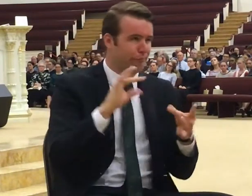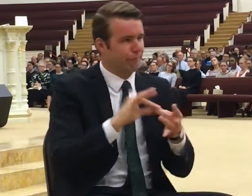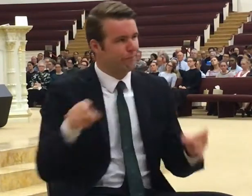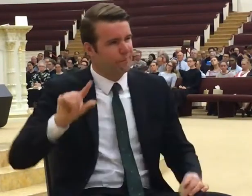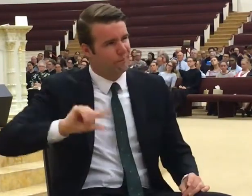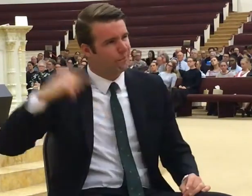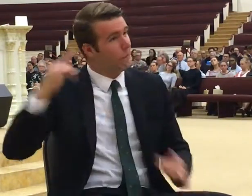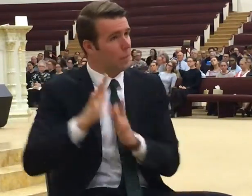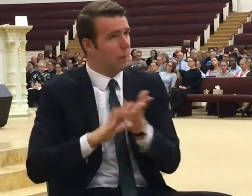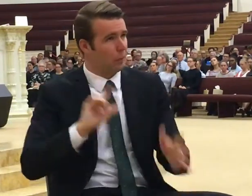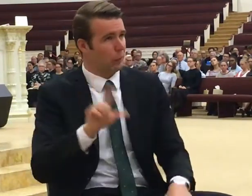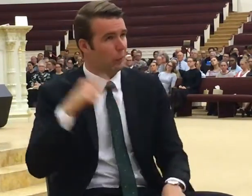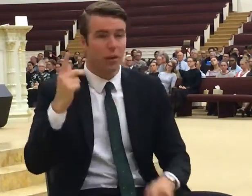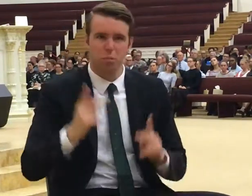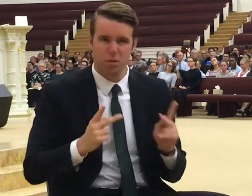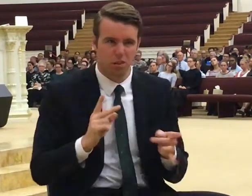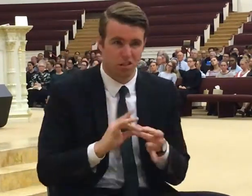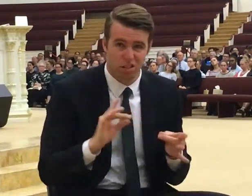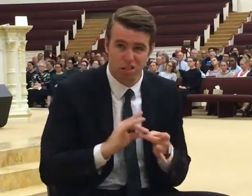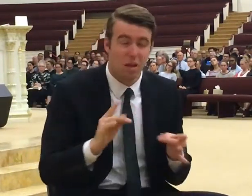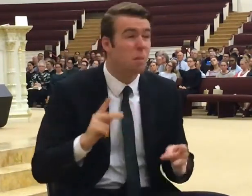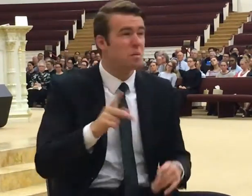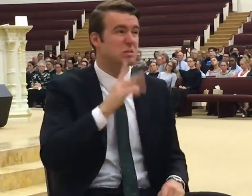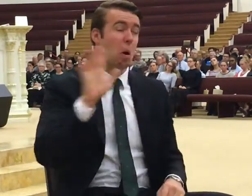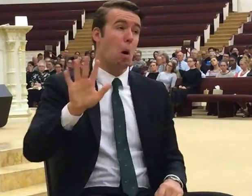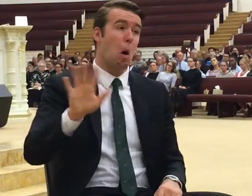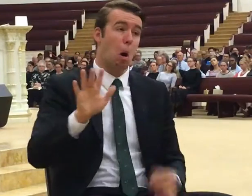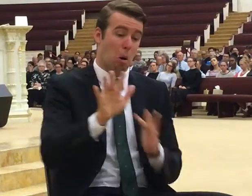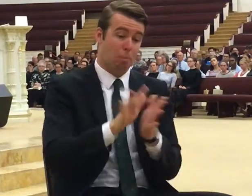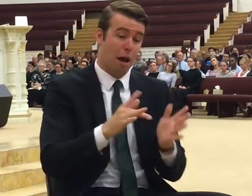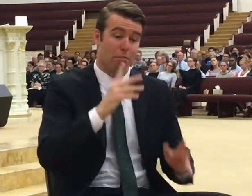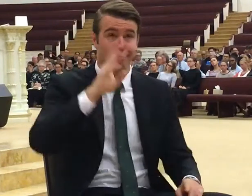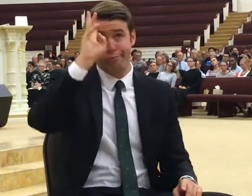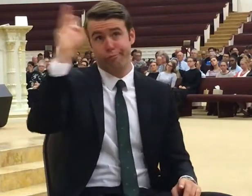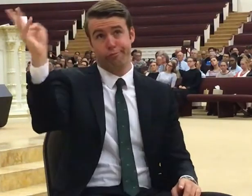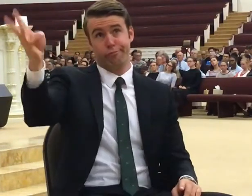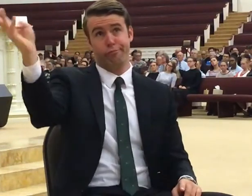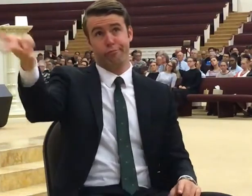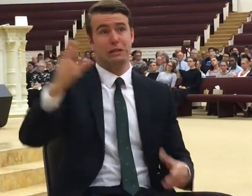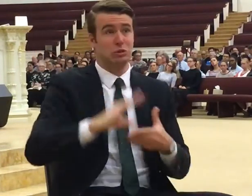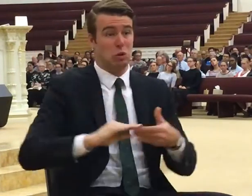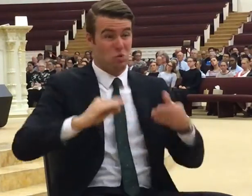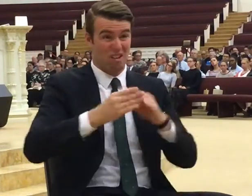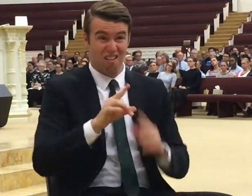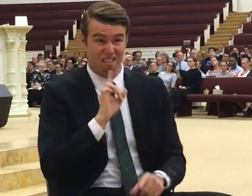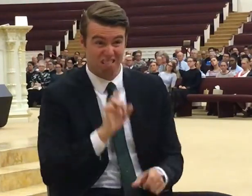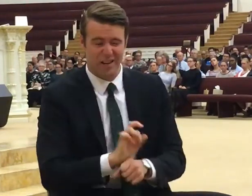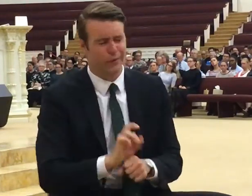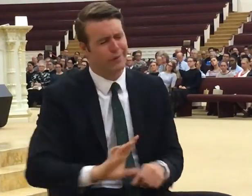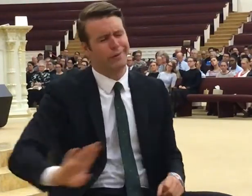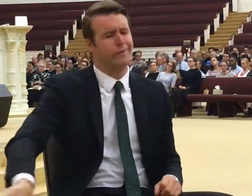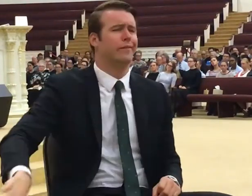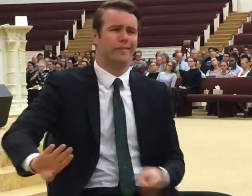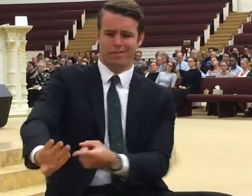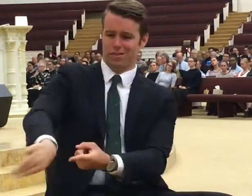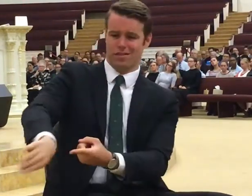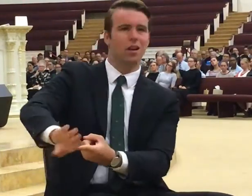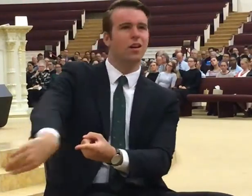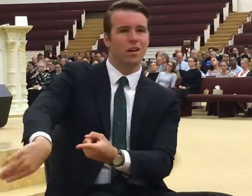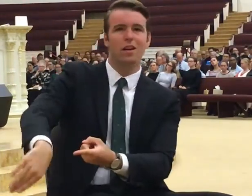intellectual. It's full of tall stories that surely must not be taken literally. And in